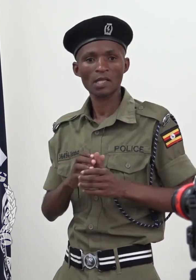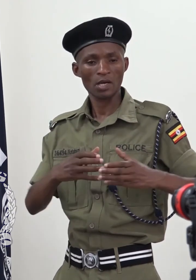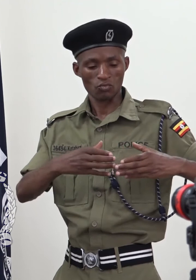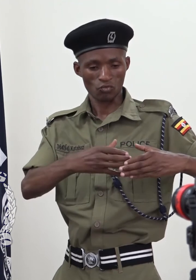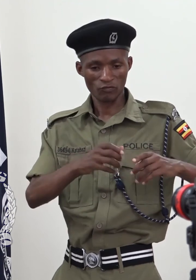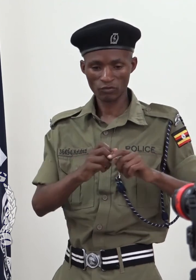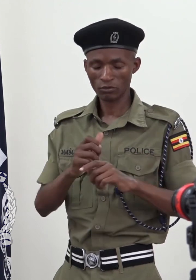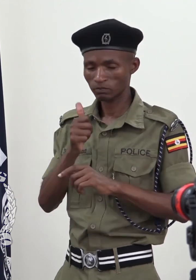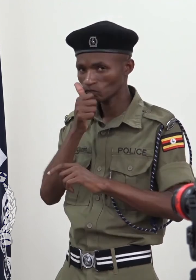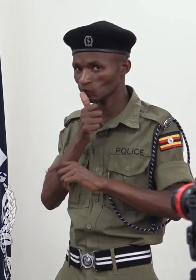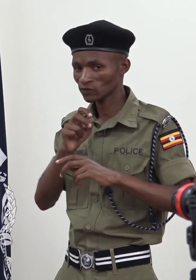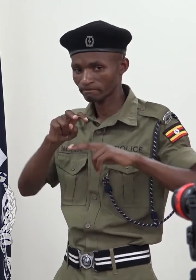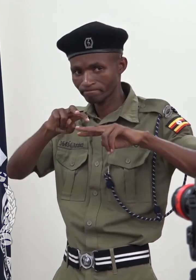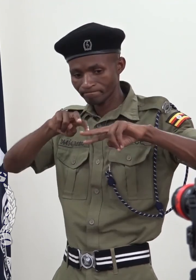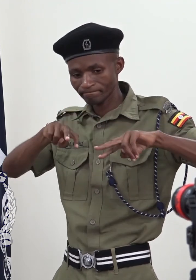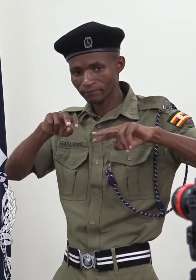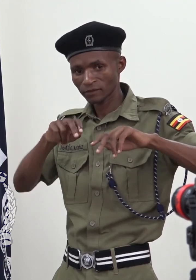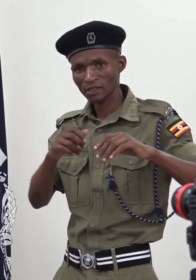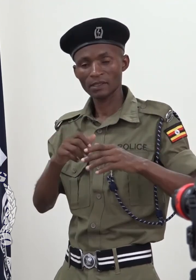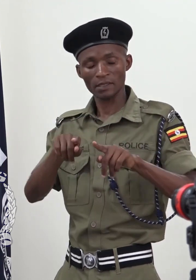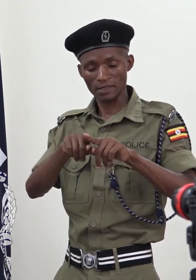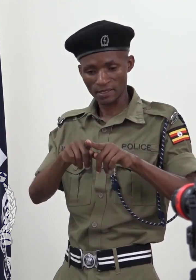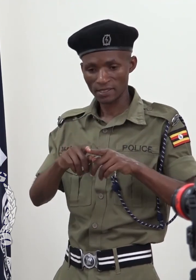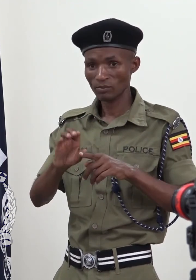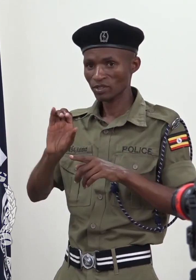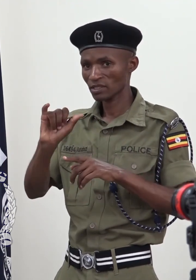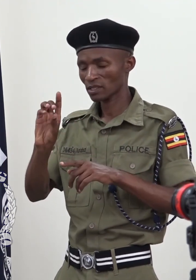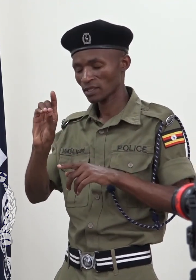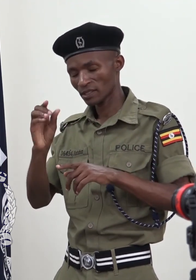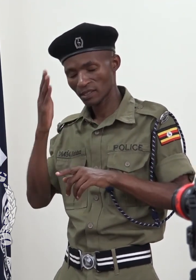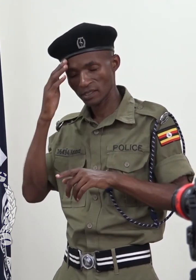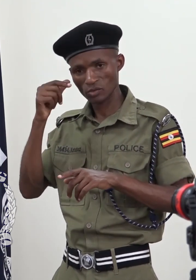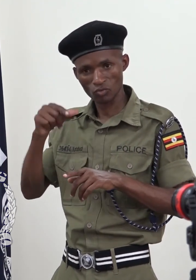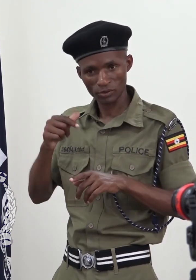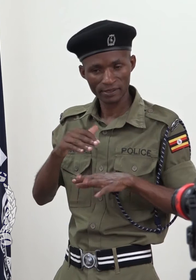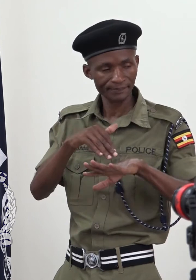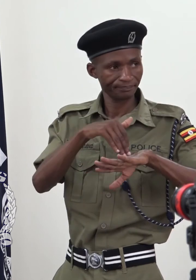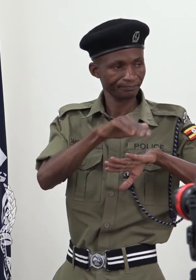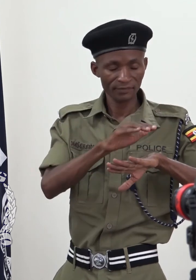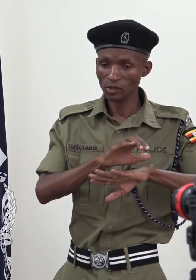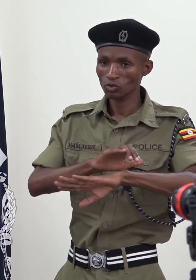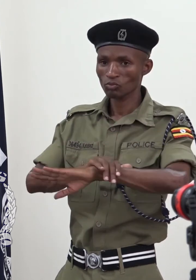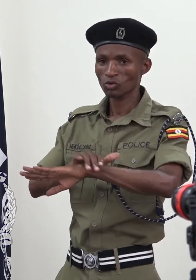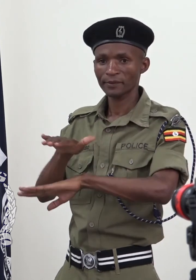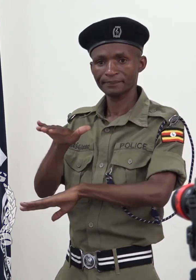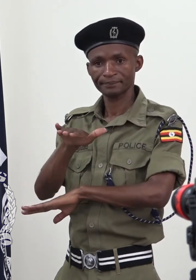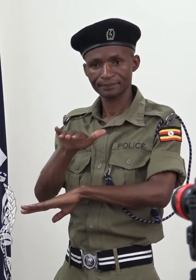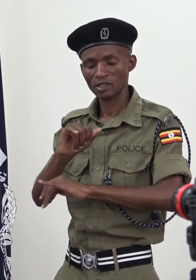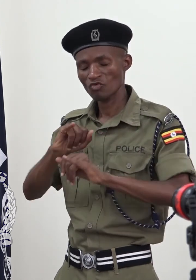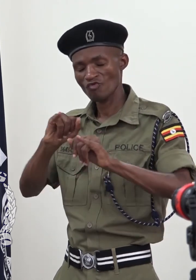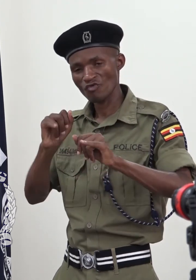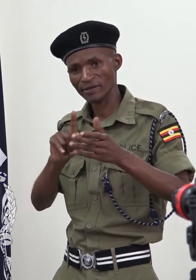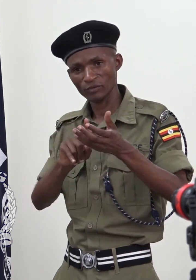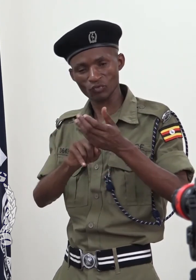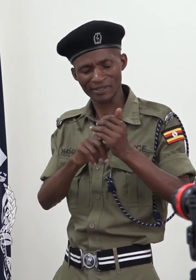crime intelligence and CID headquarters have been dispatched to Mukono to try and get